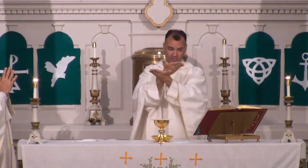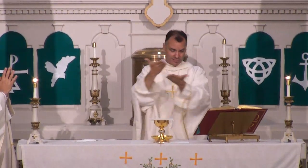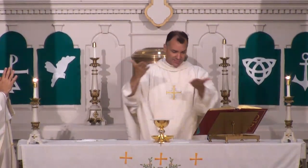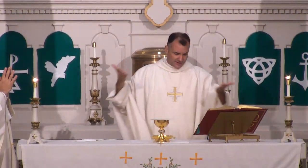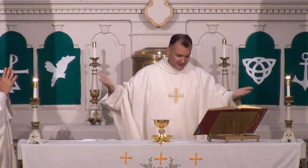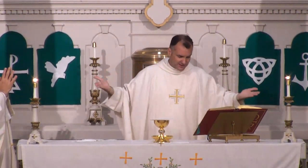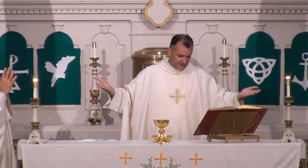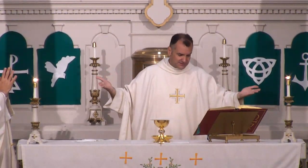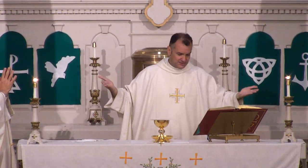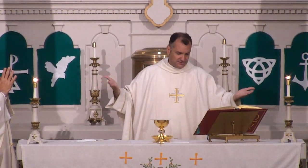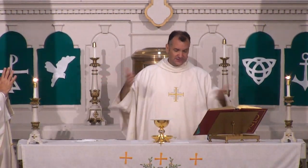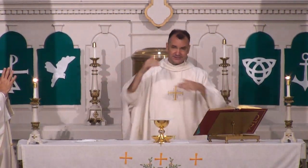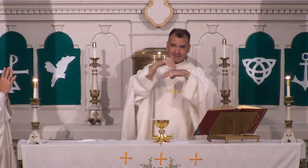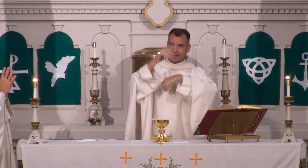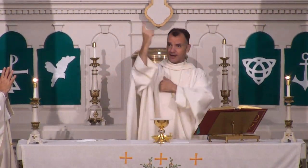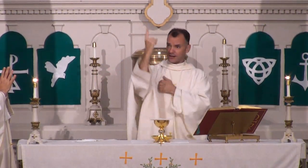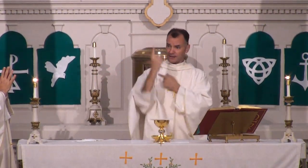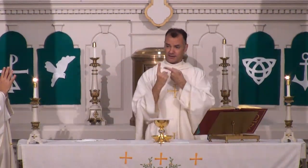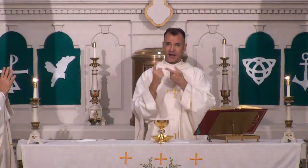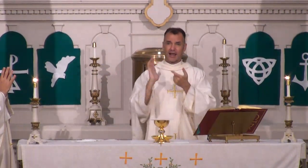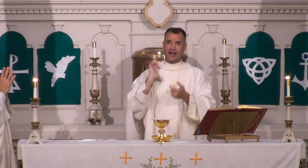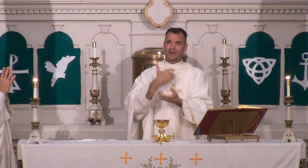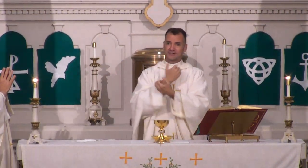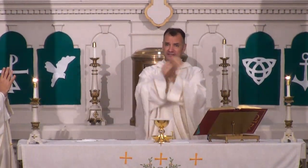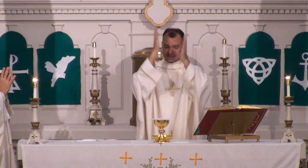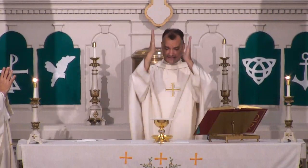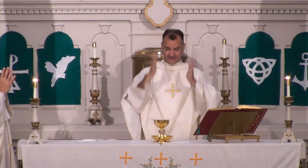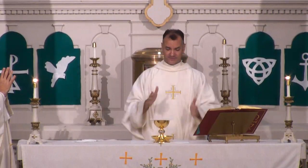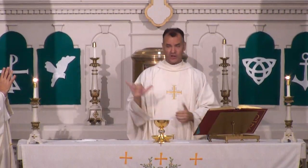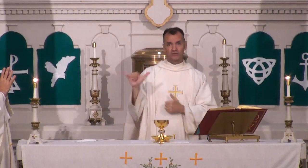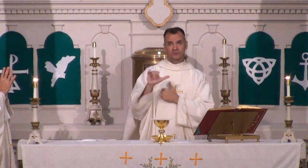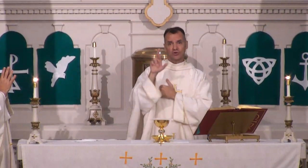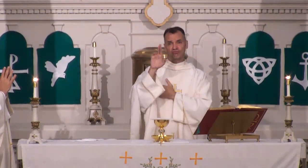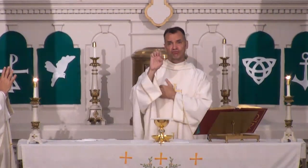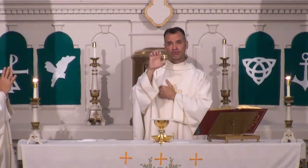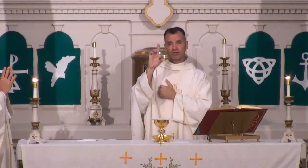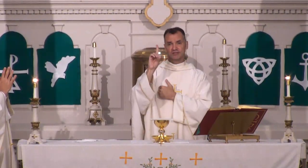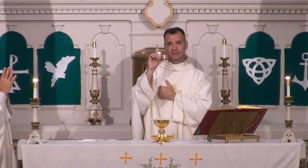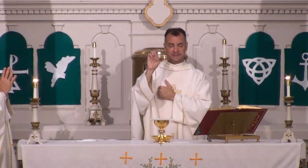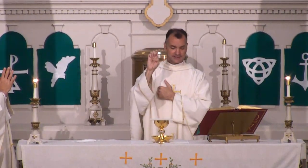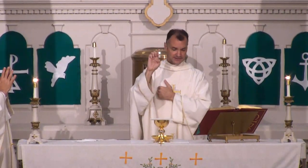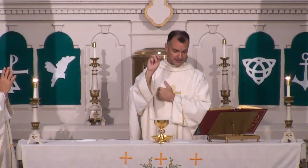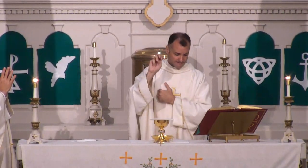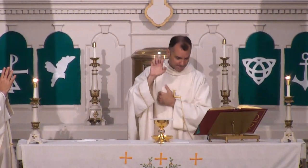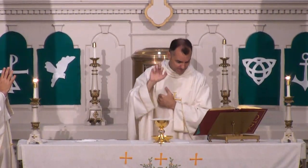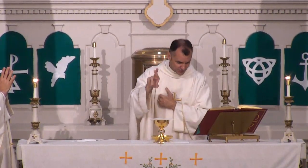through whom you made all things, whom you sent as our Savior and Redeemer,